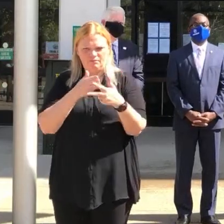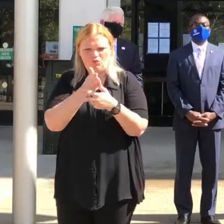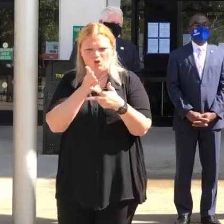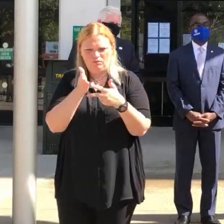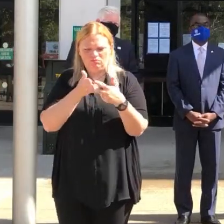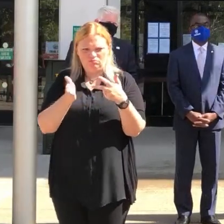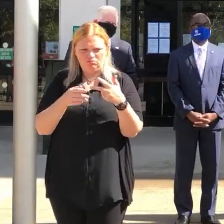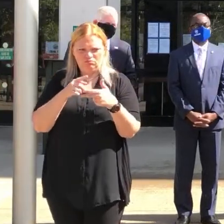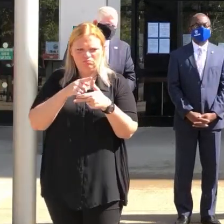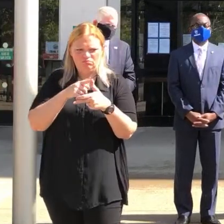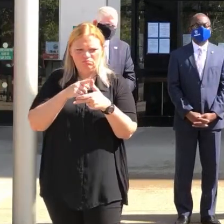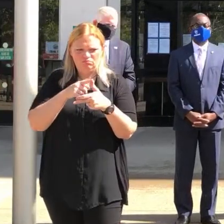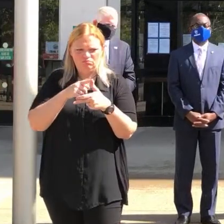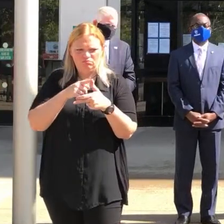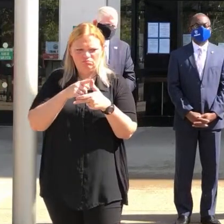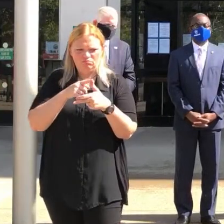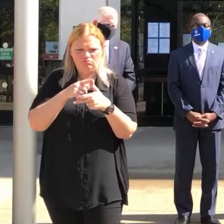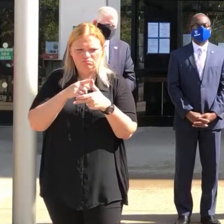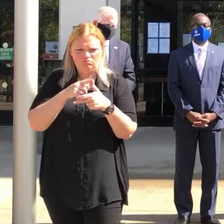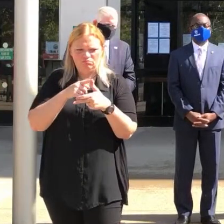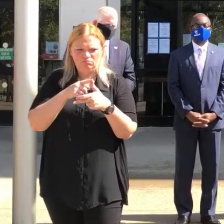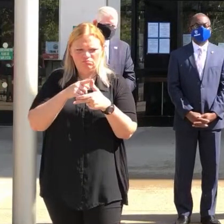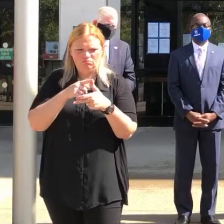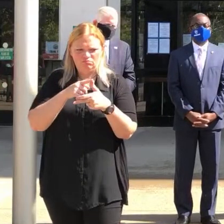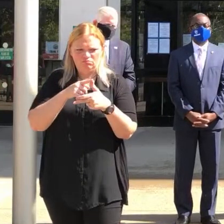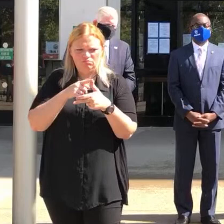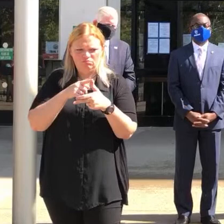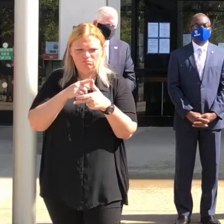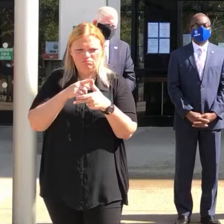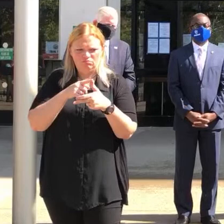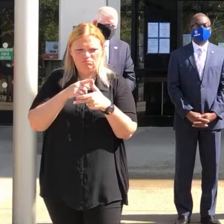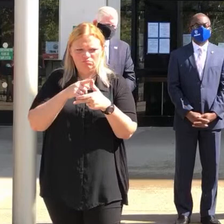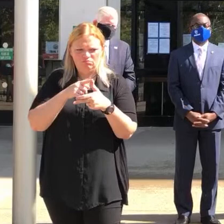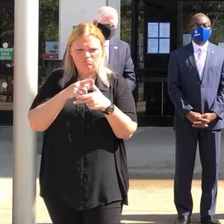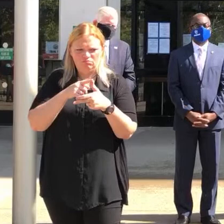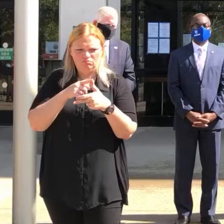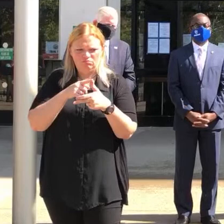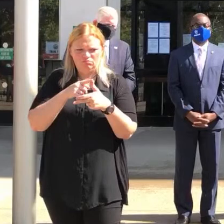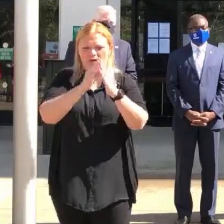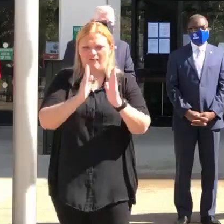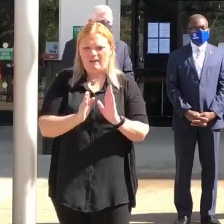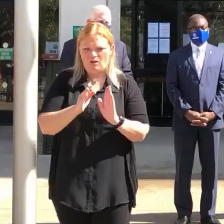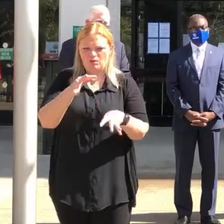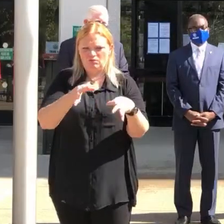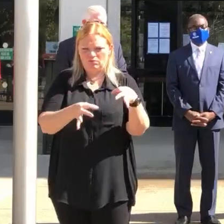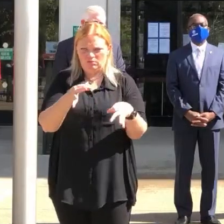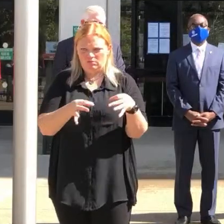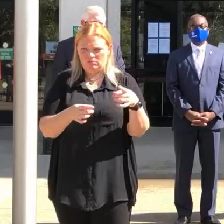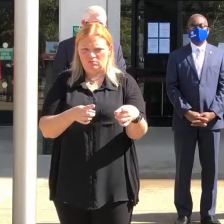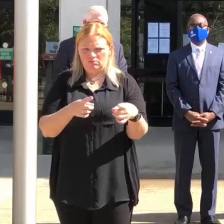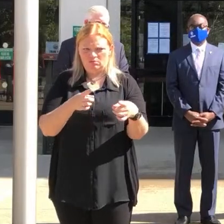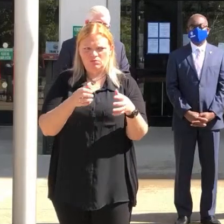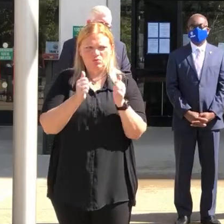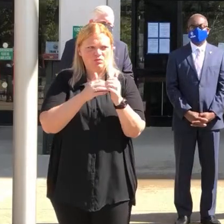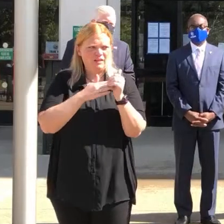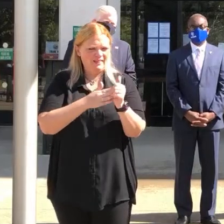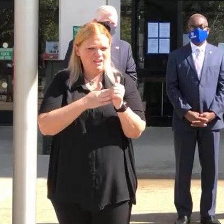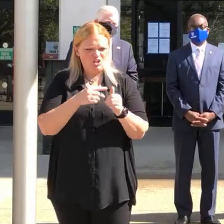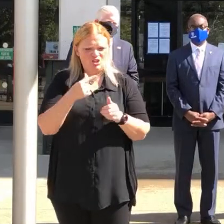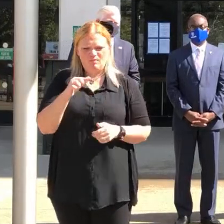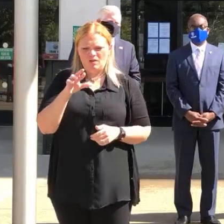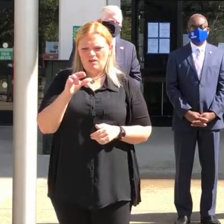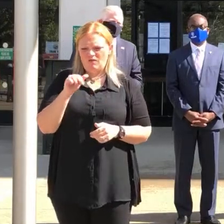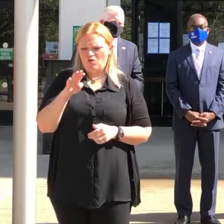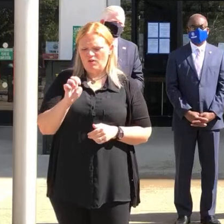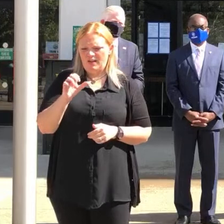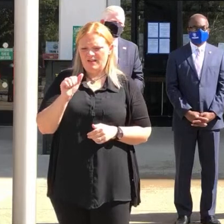The first one is eviction diversion, and that is working with the housing courts. So we're under the leadership of Grace